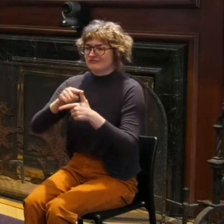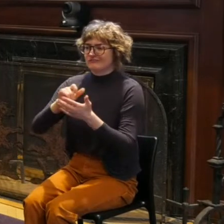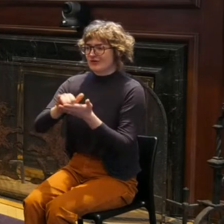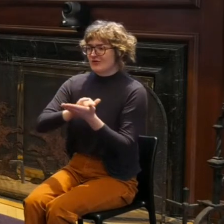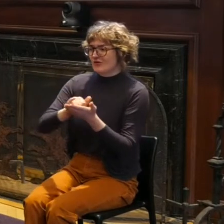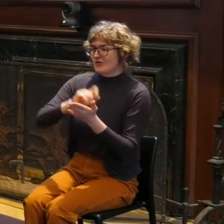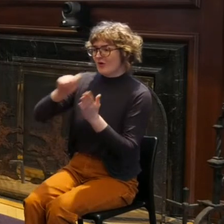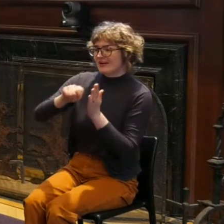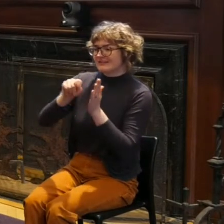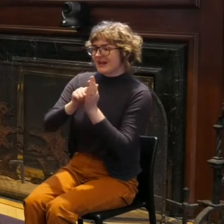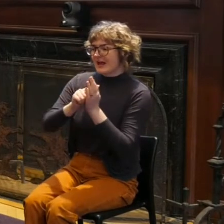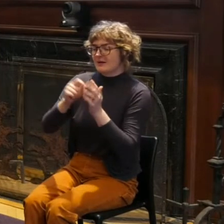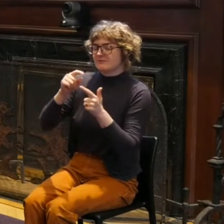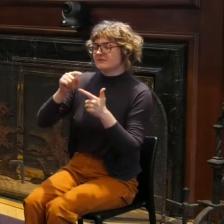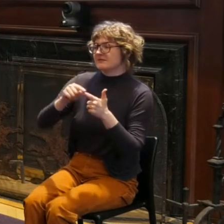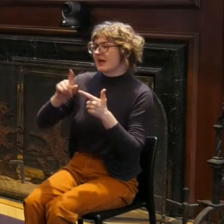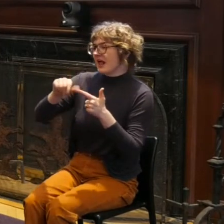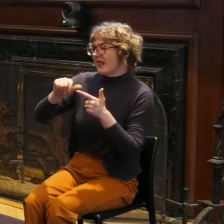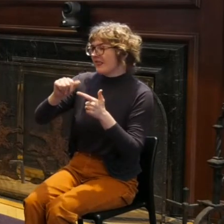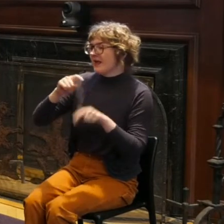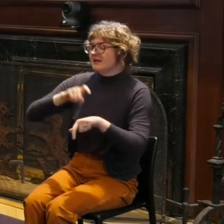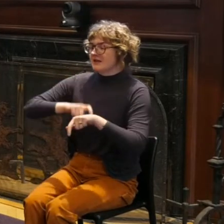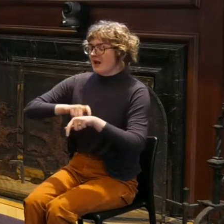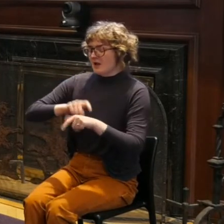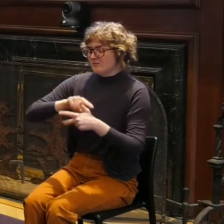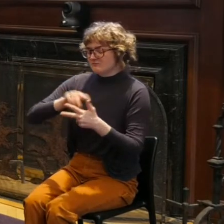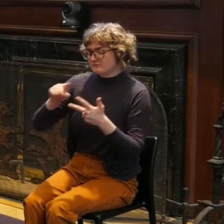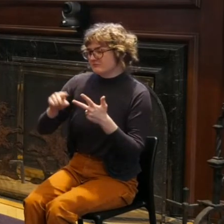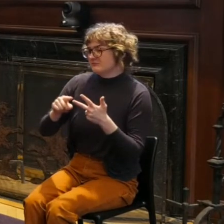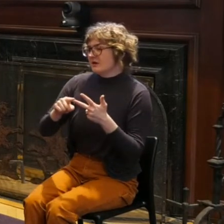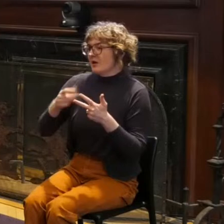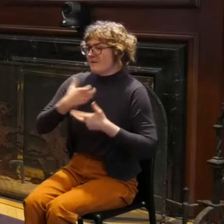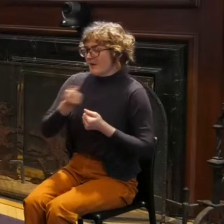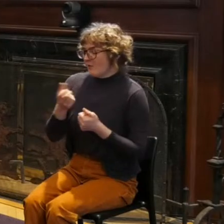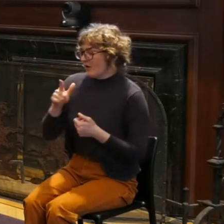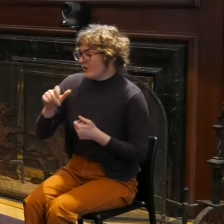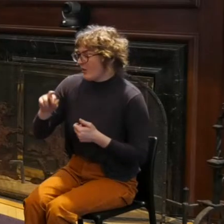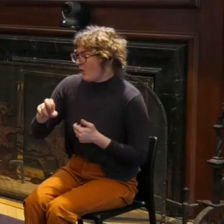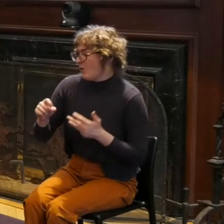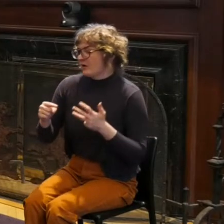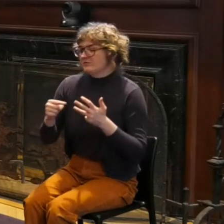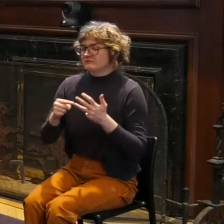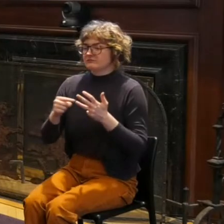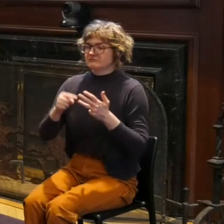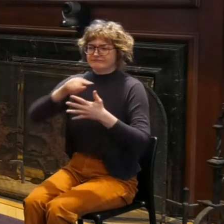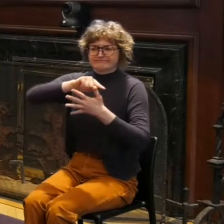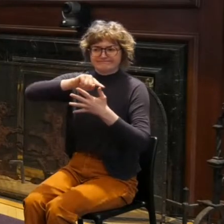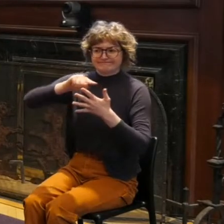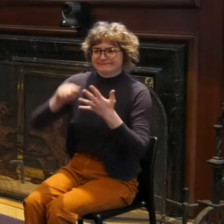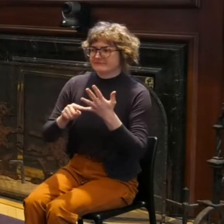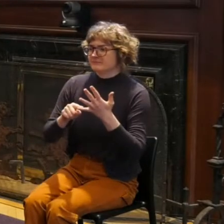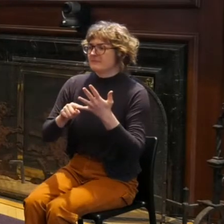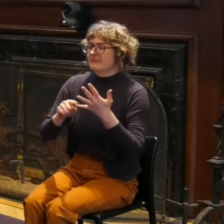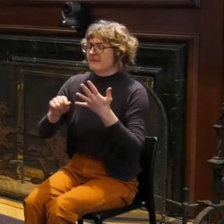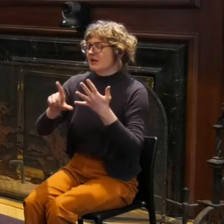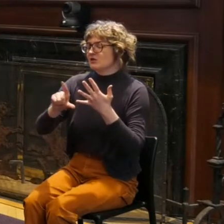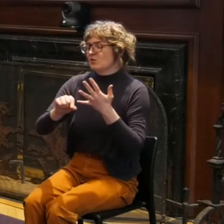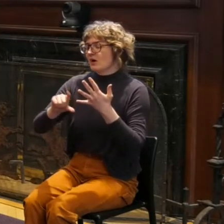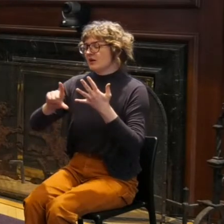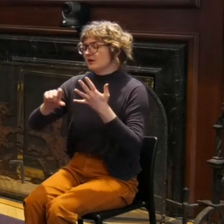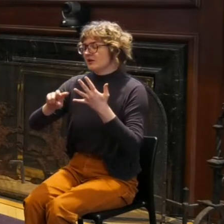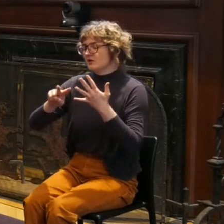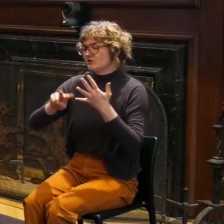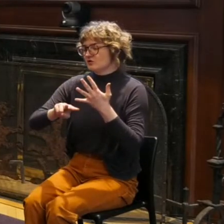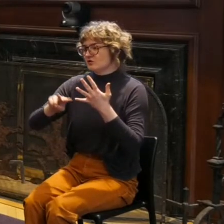Times Magazine, the Los Angeles Times, Poet Lore, Drum Voices Review, and the 2022